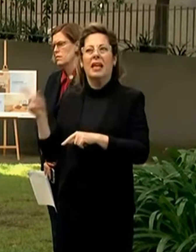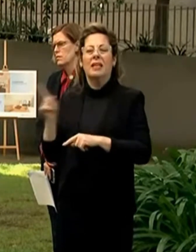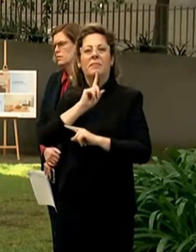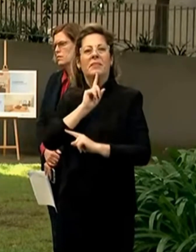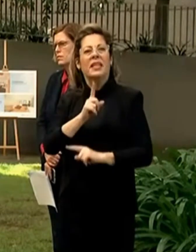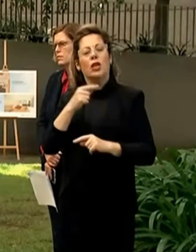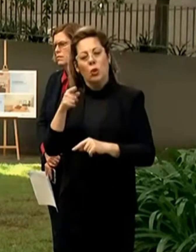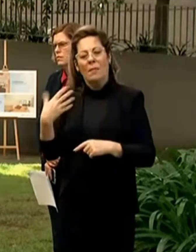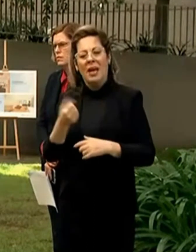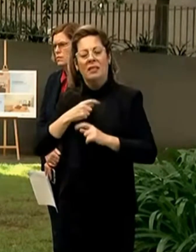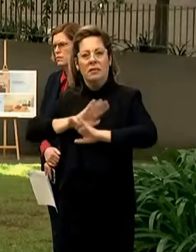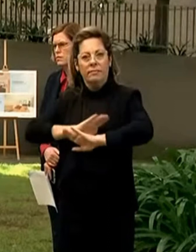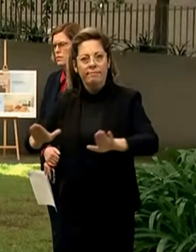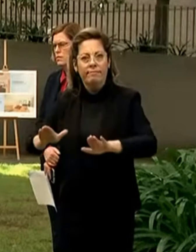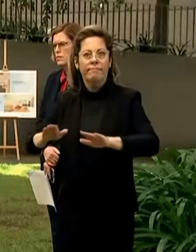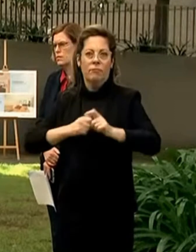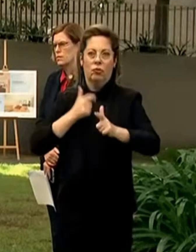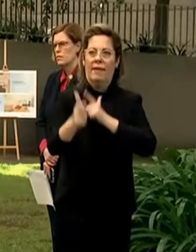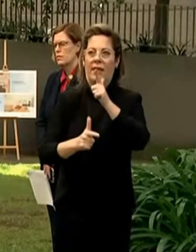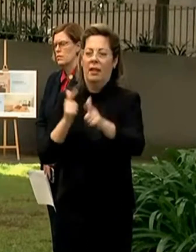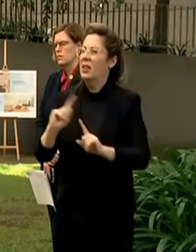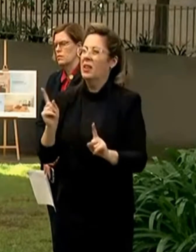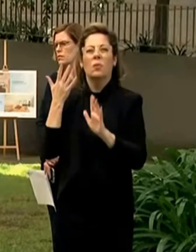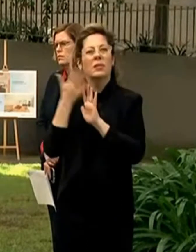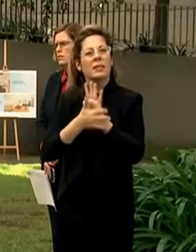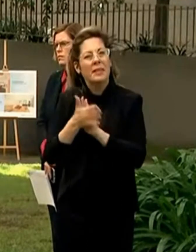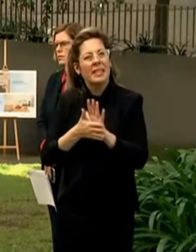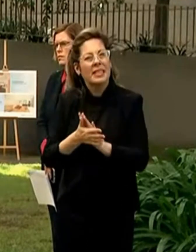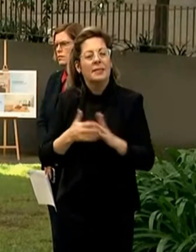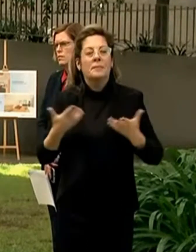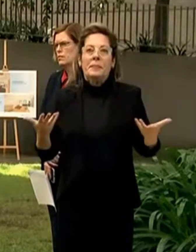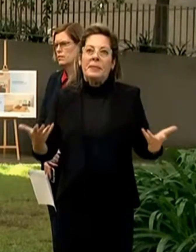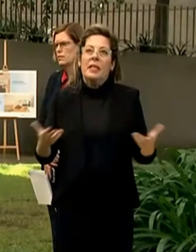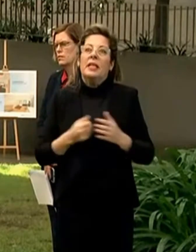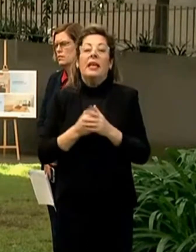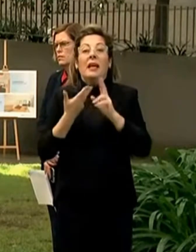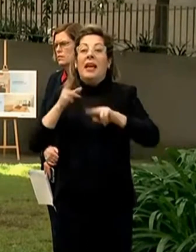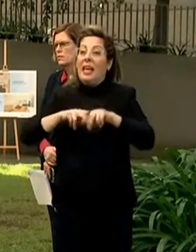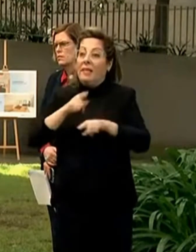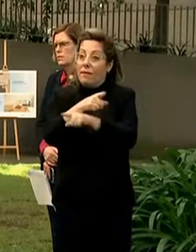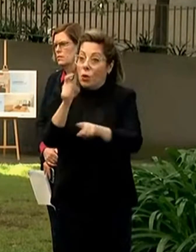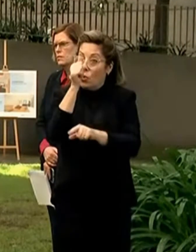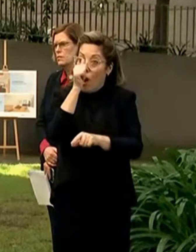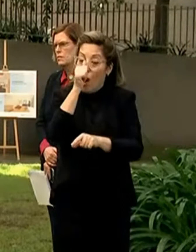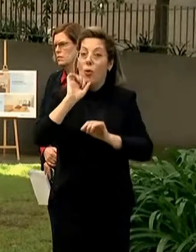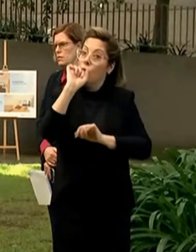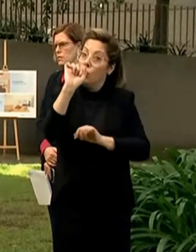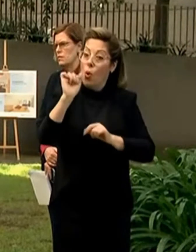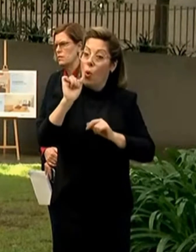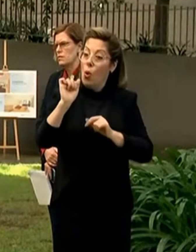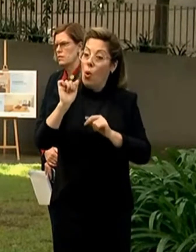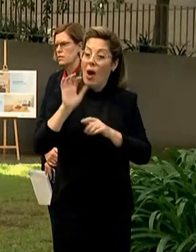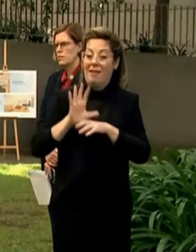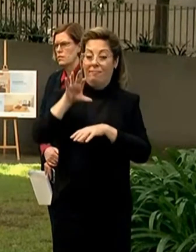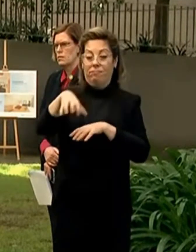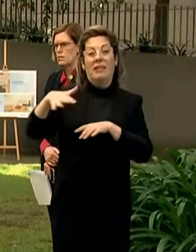when you know that there's community transmission in your area where you live, we do ask people to consider what they need to do.